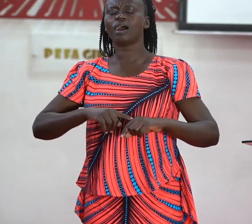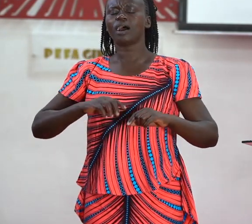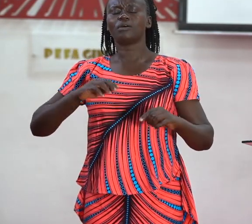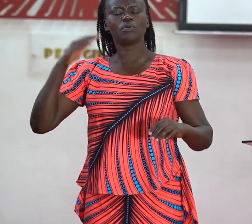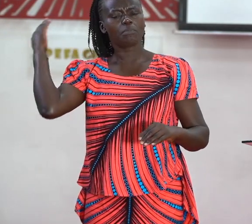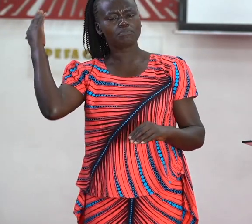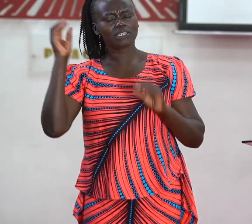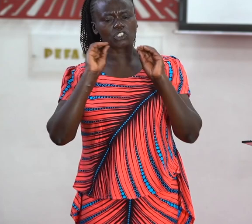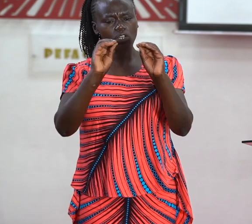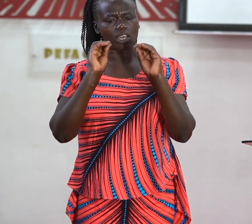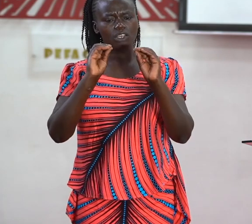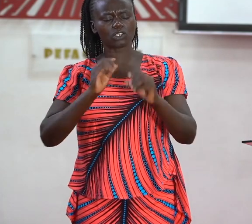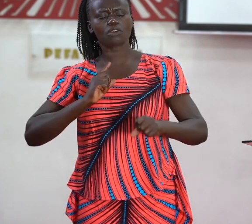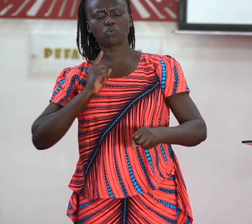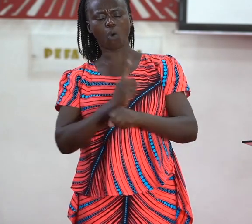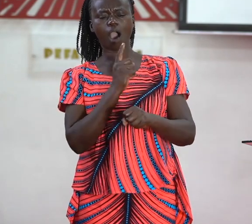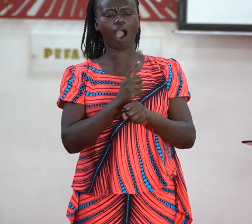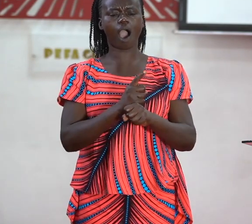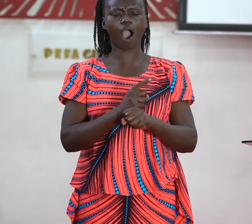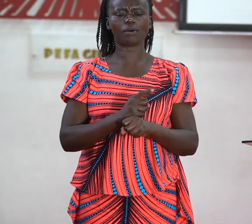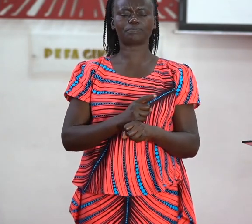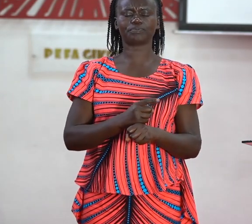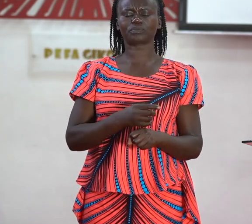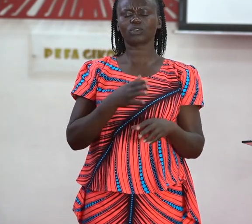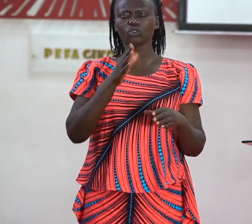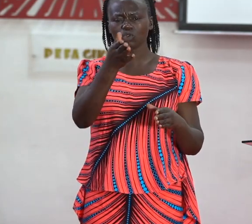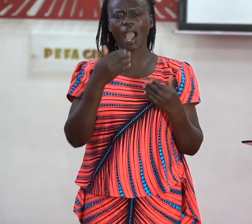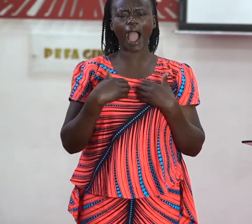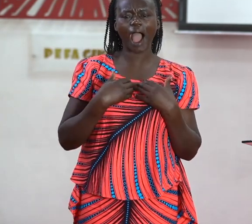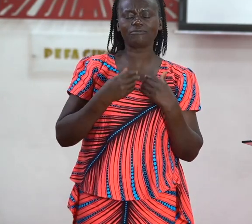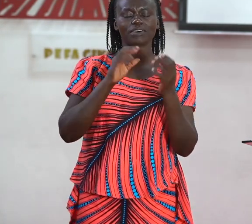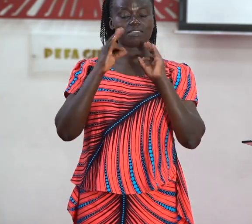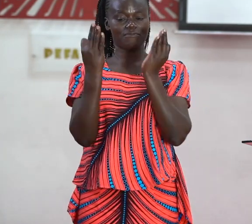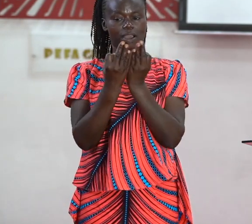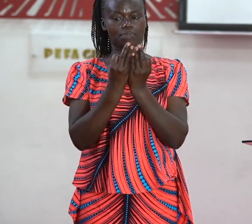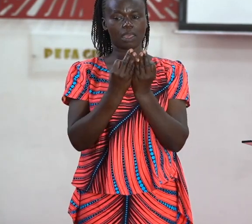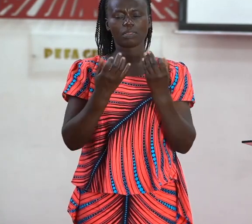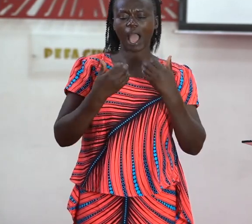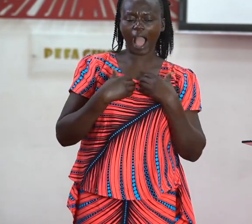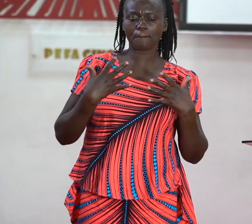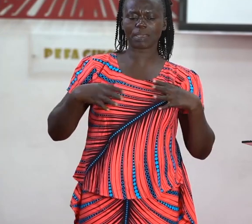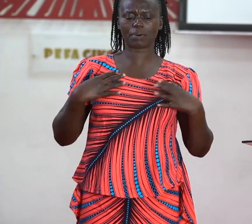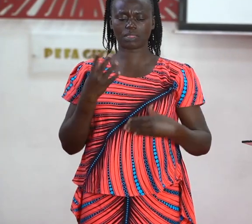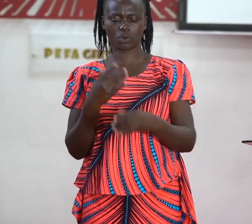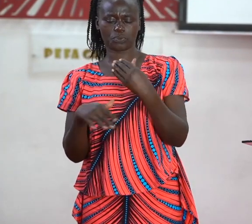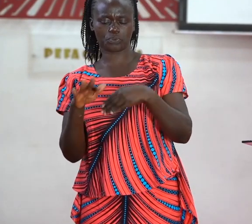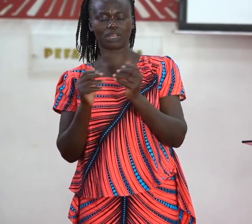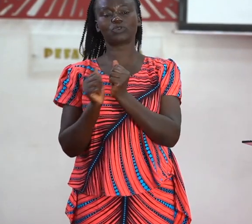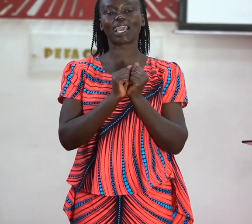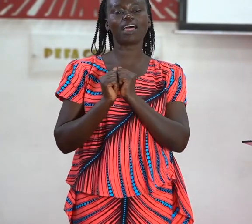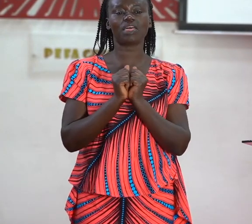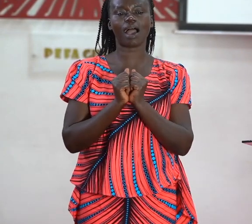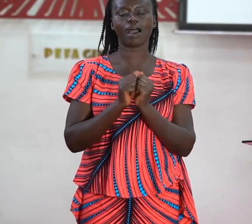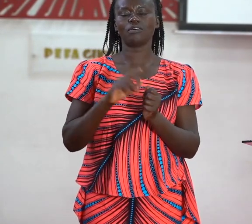long suffering and doctrine. You have your family. You have the people you interact with from day to